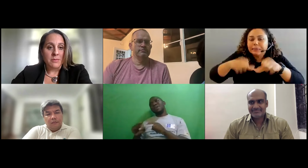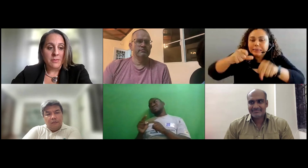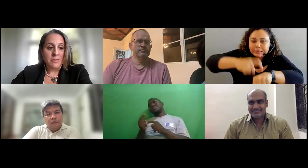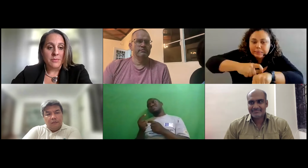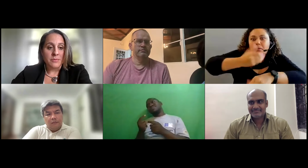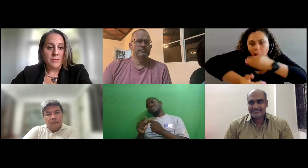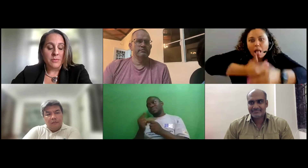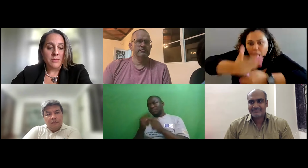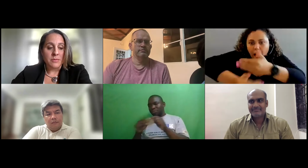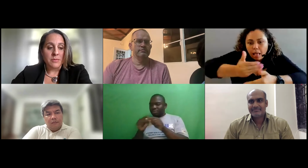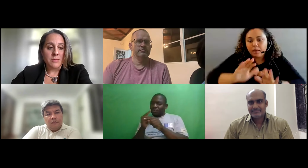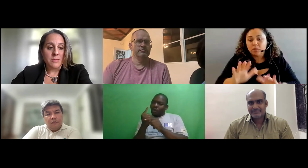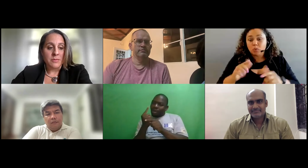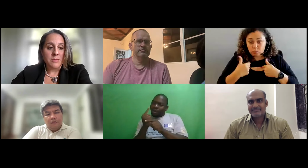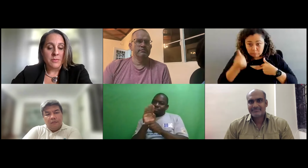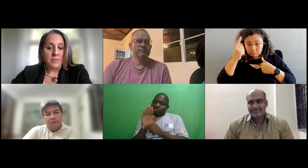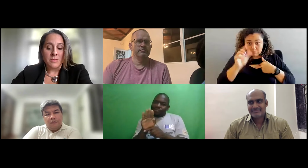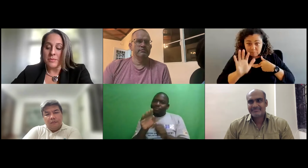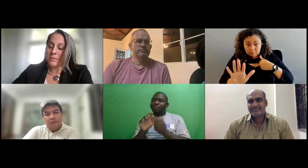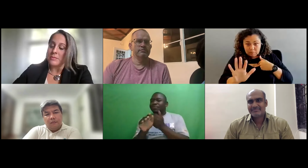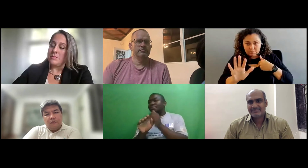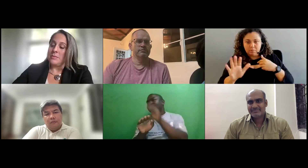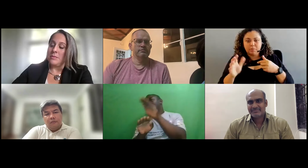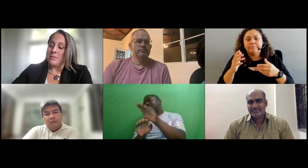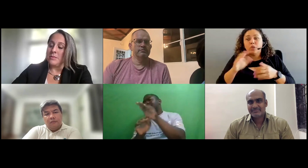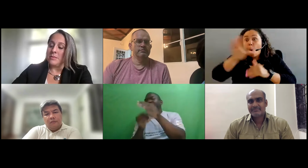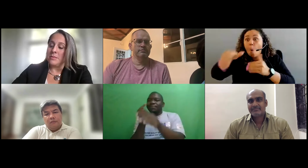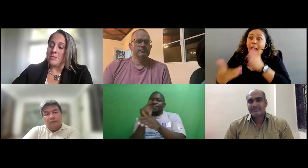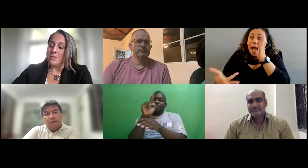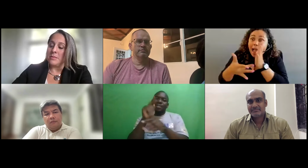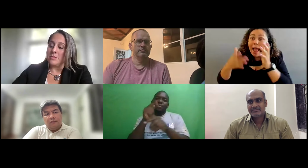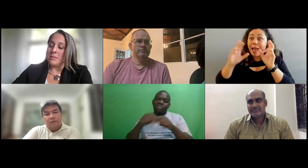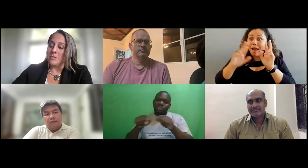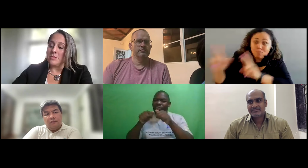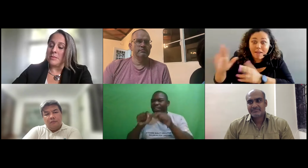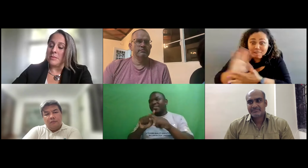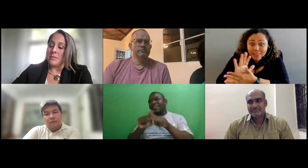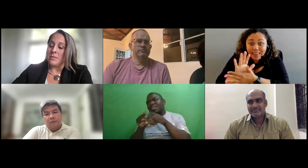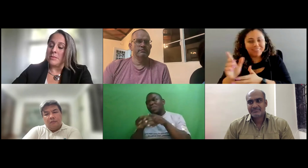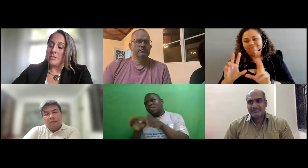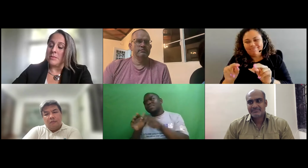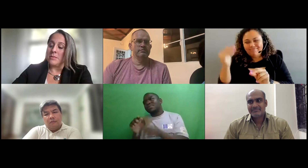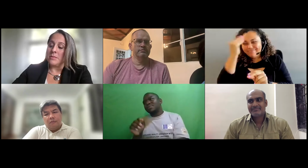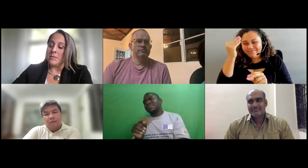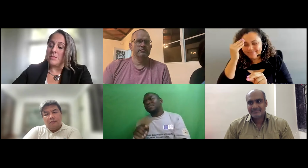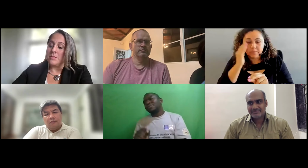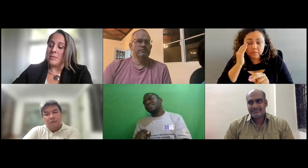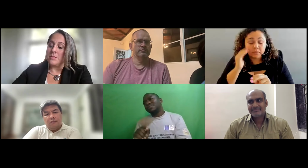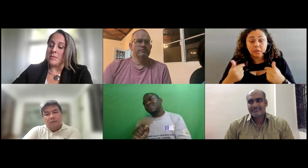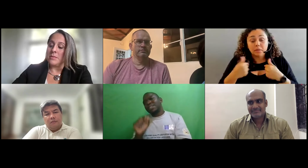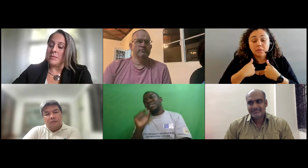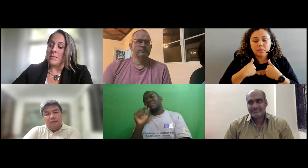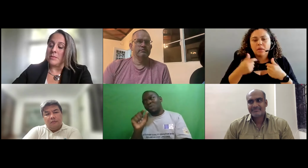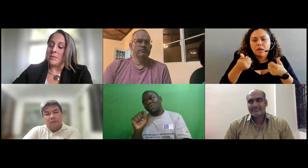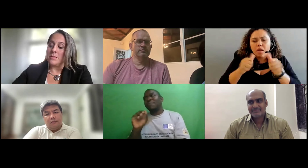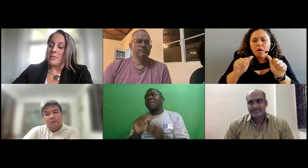So we have to understand that the process is long. So we need to be patient and take one step at a time and find